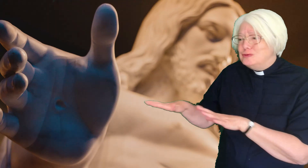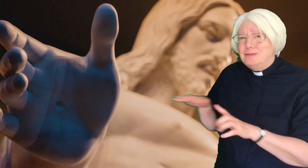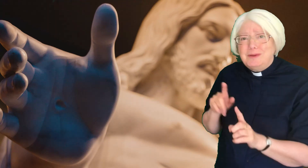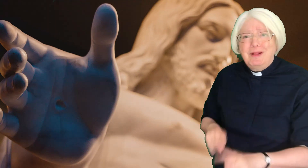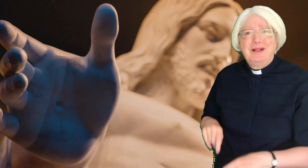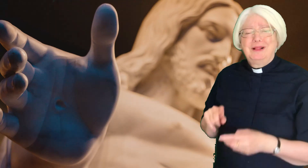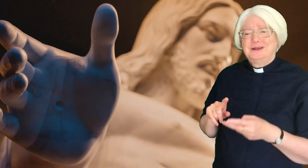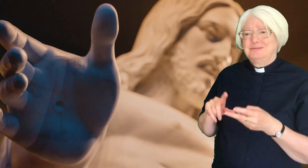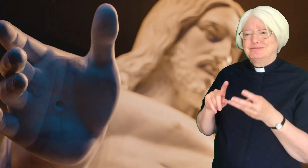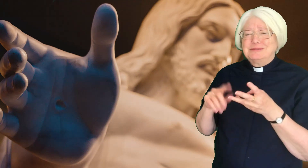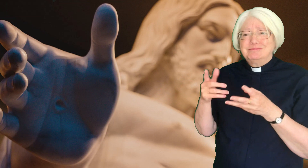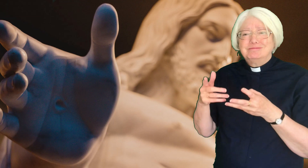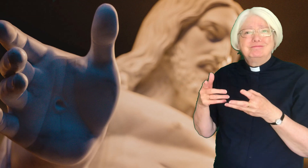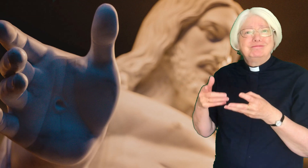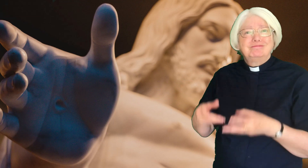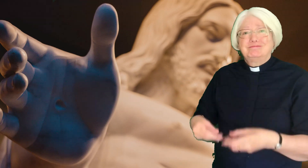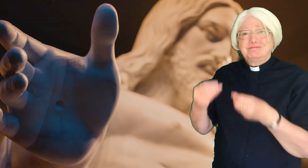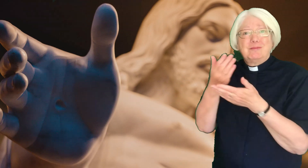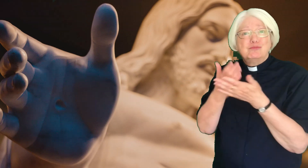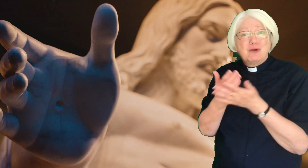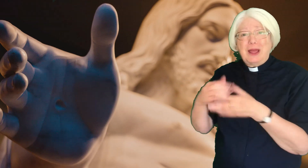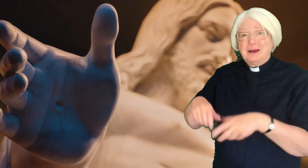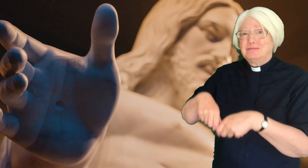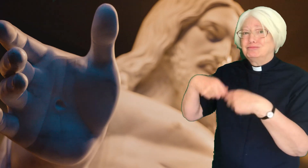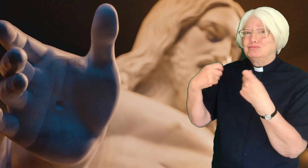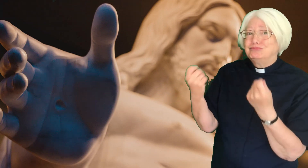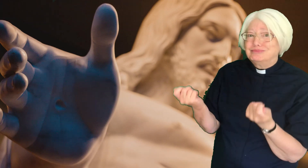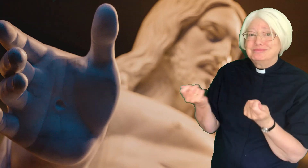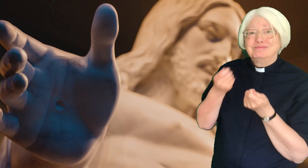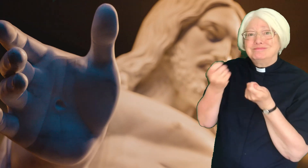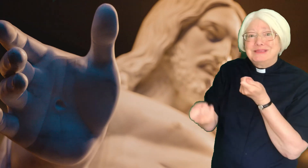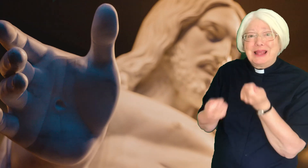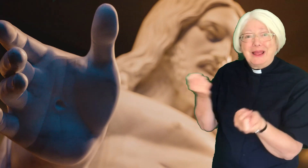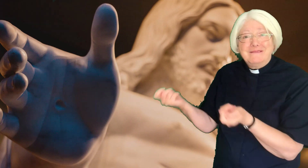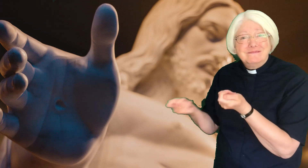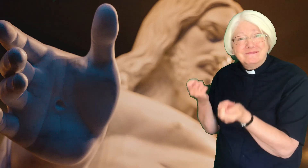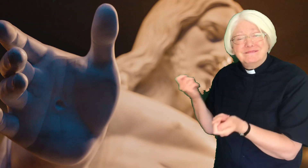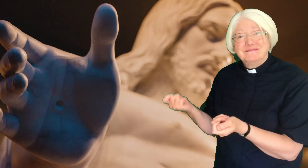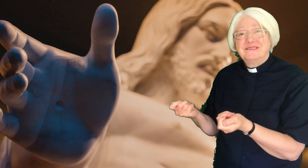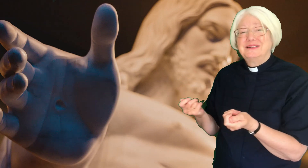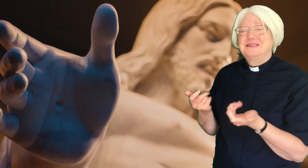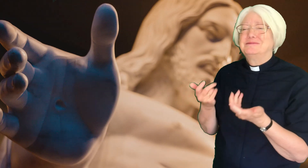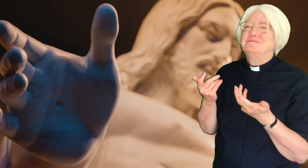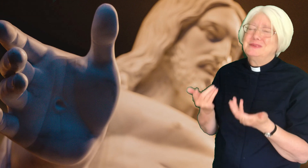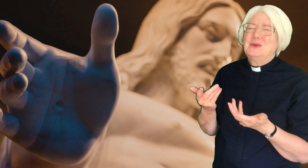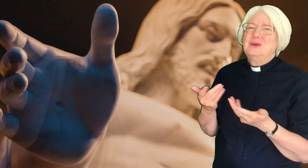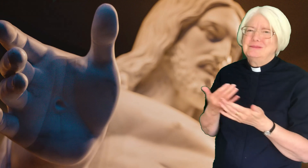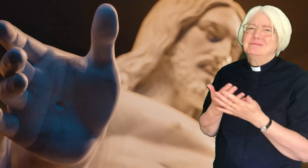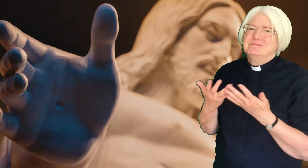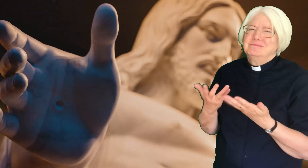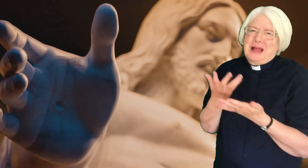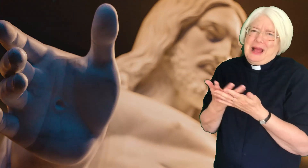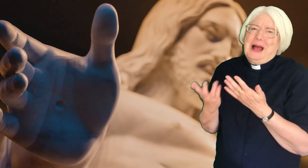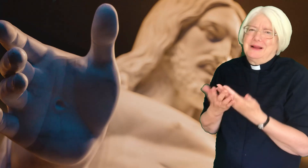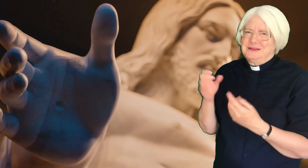hands. He healed people, so he reached out and touched them. He took bread and he broke it and gave